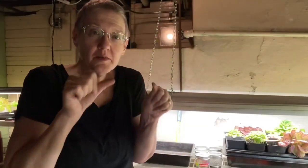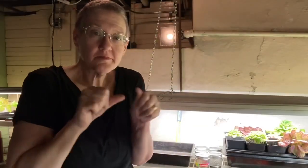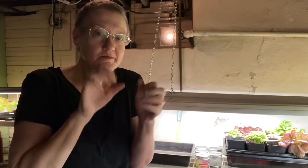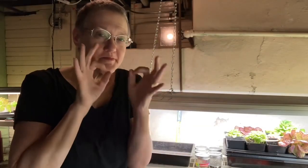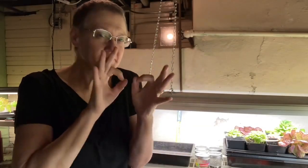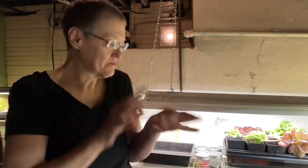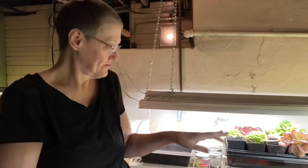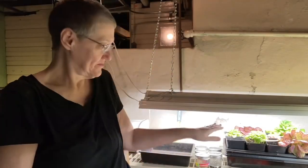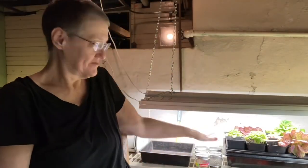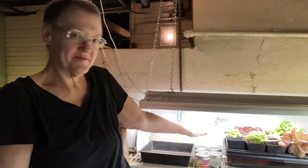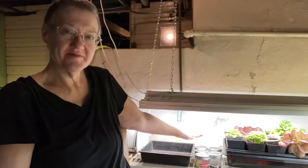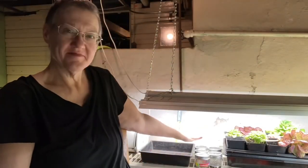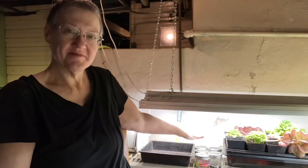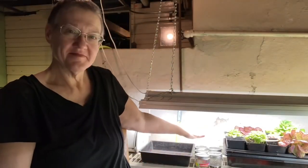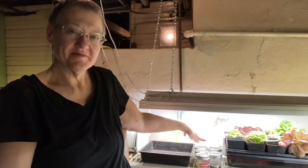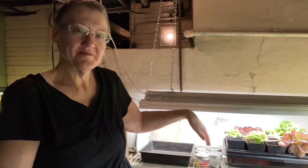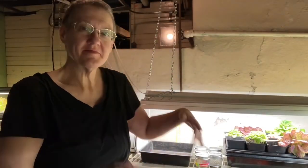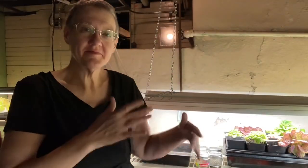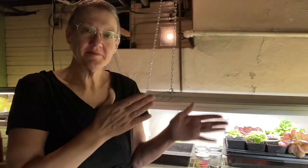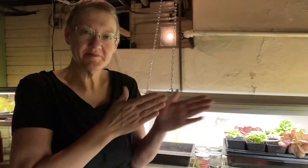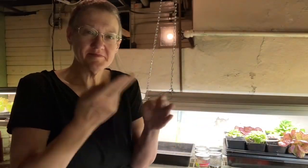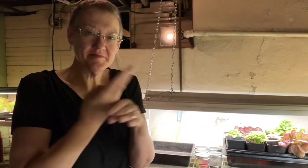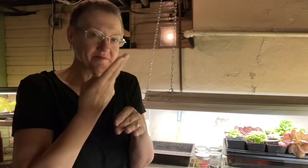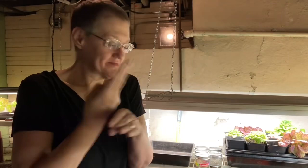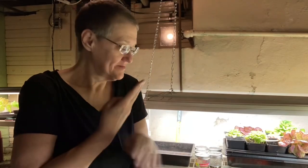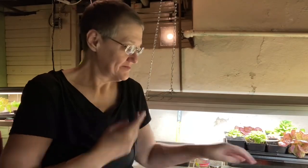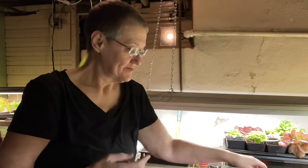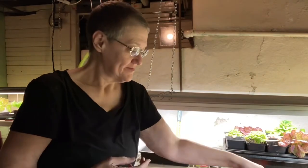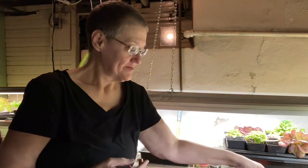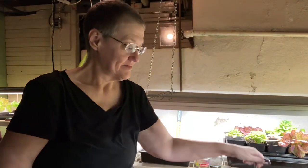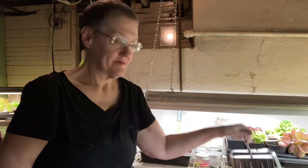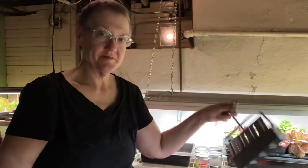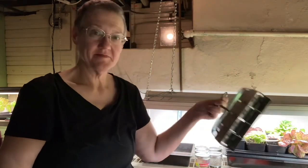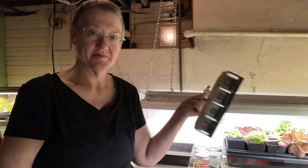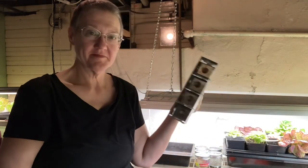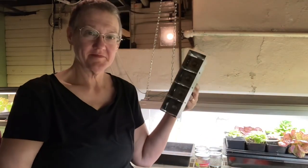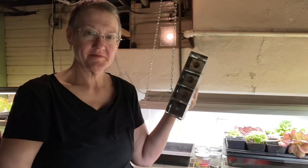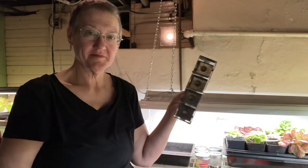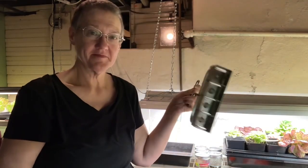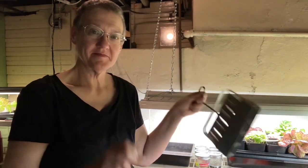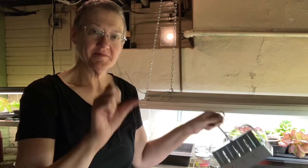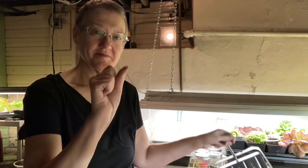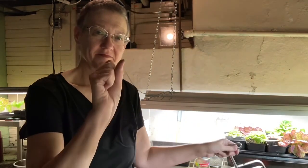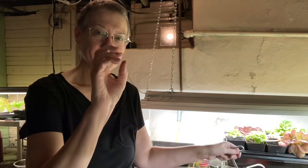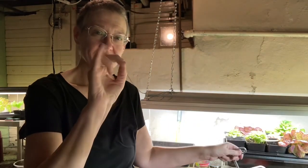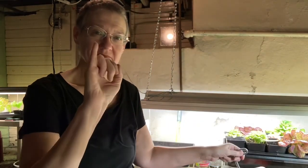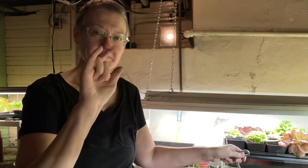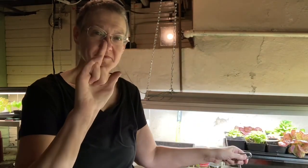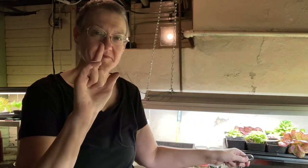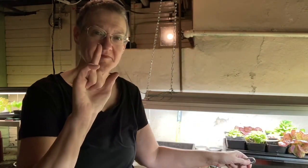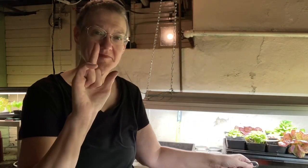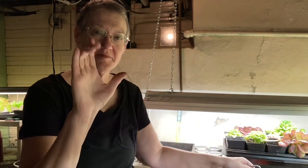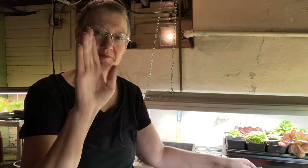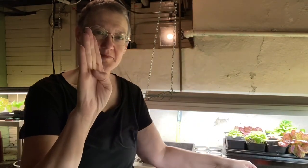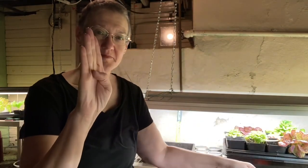Now I have this little area that's perfect over here. And I'm going to use the soil blocker.